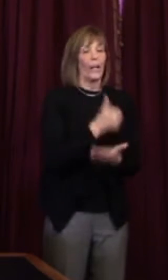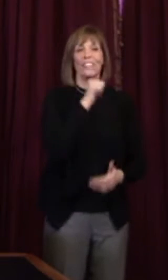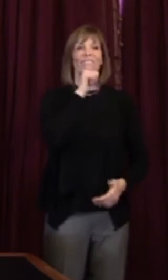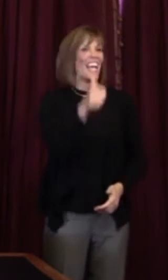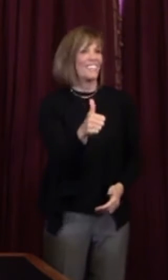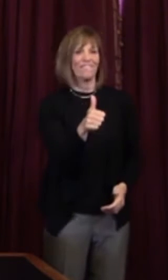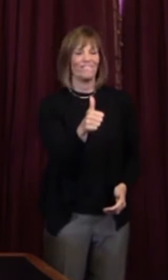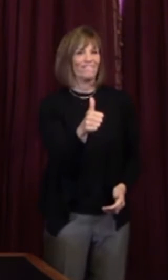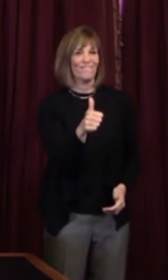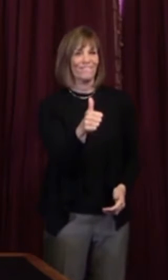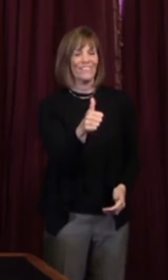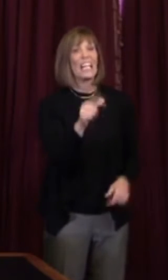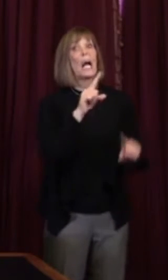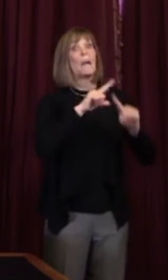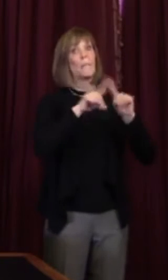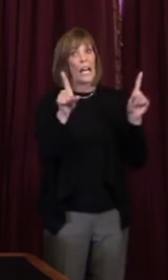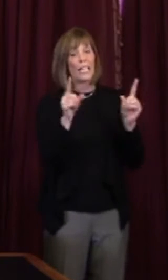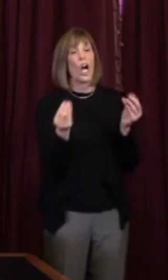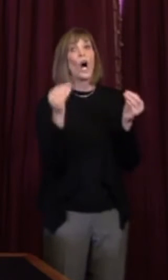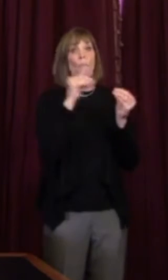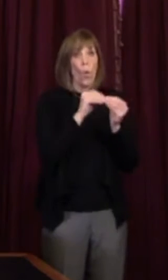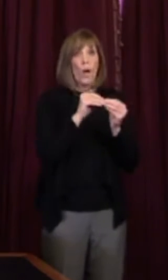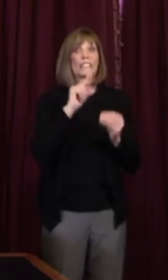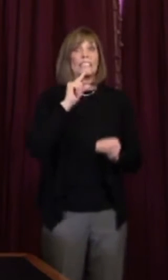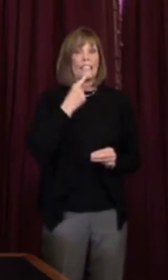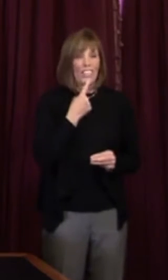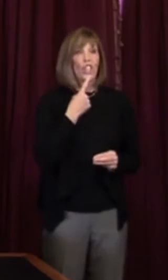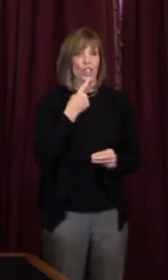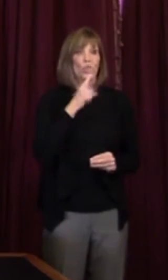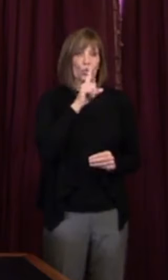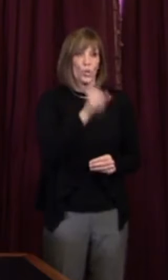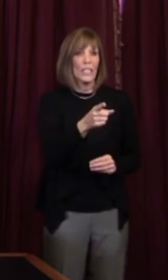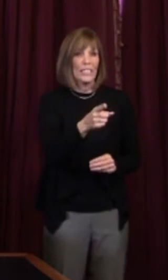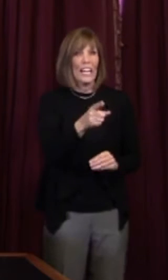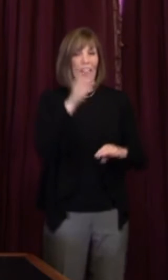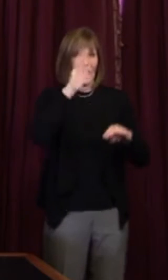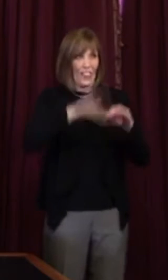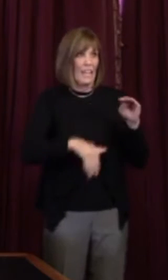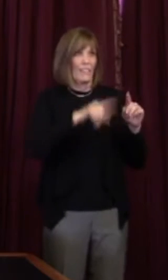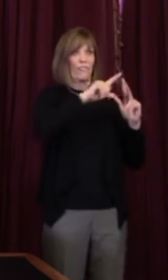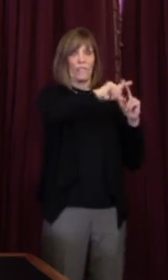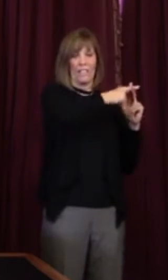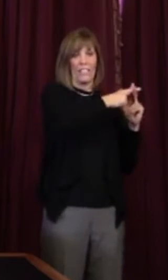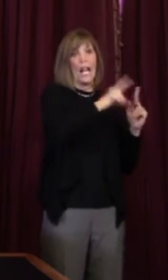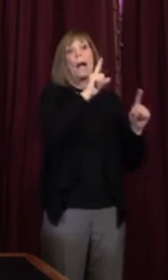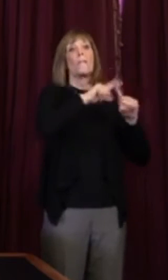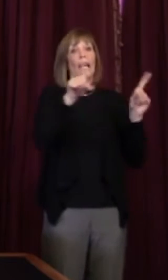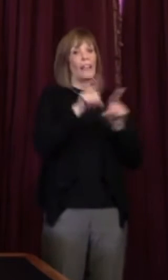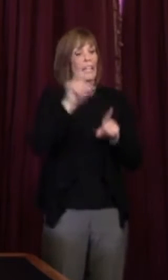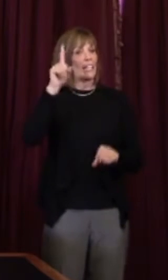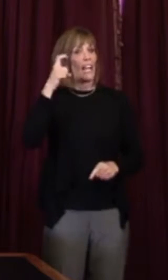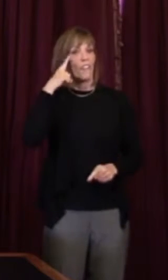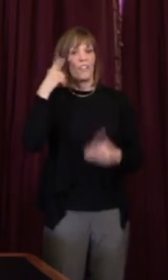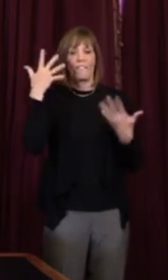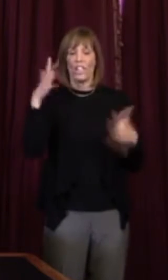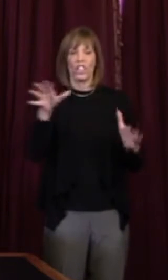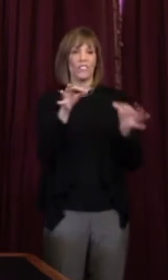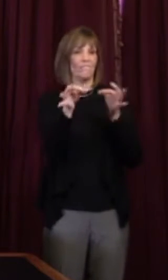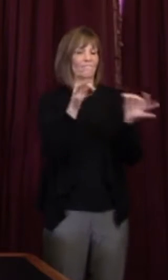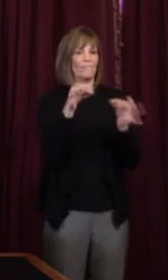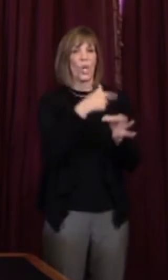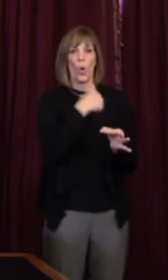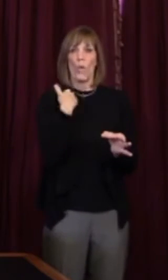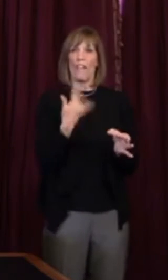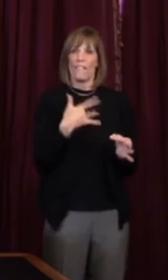Unfortunately, it is more severe and more critical than it was in the onset. However, as the governor has eloquently stated, we are